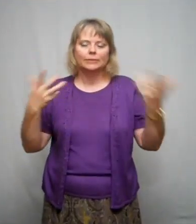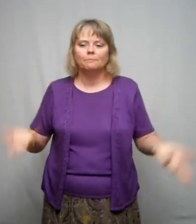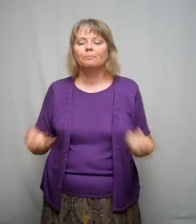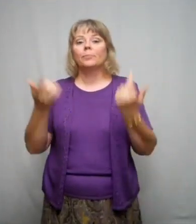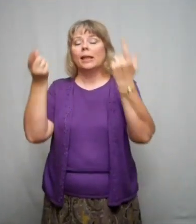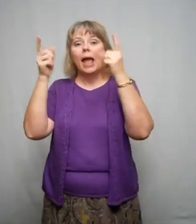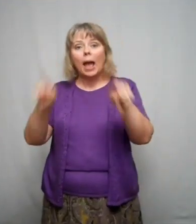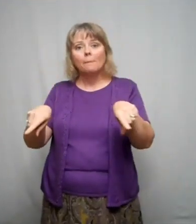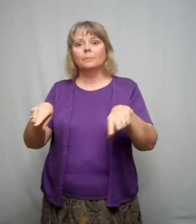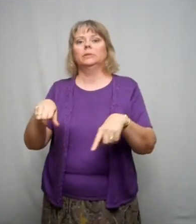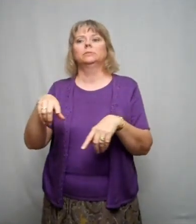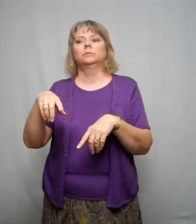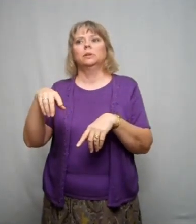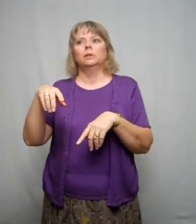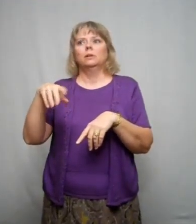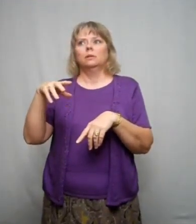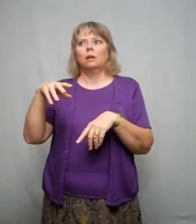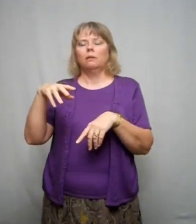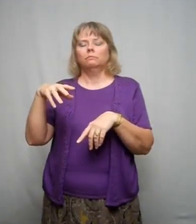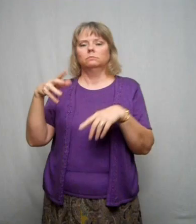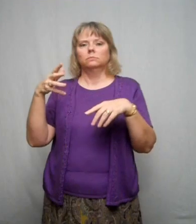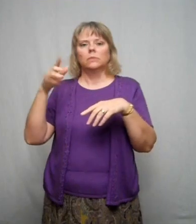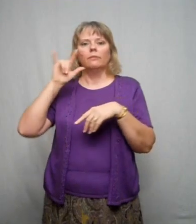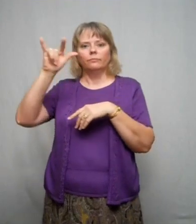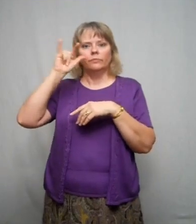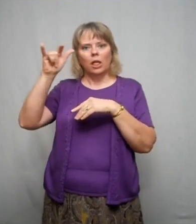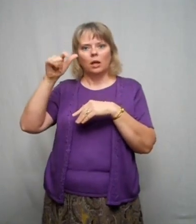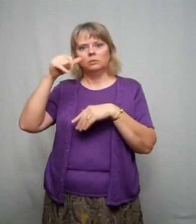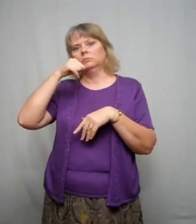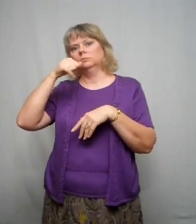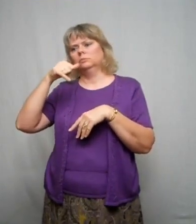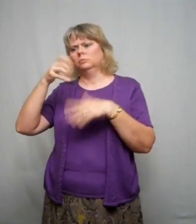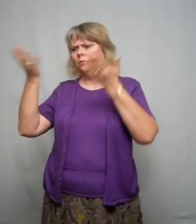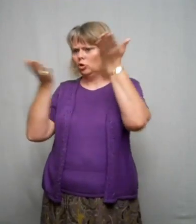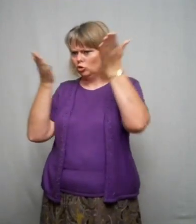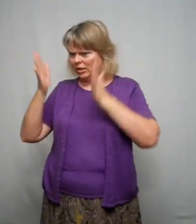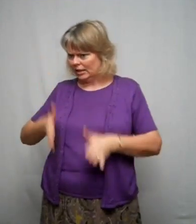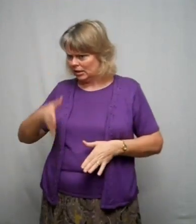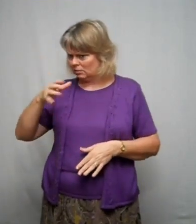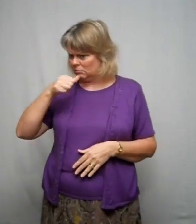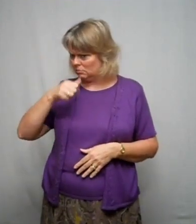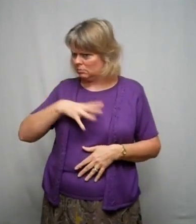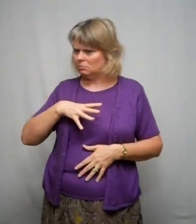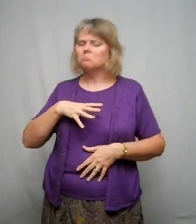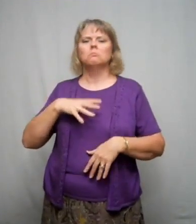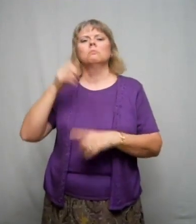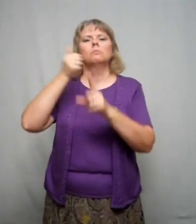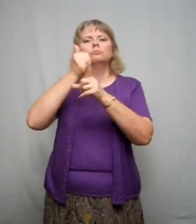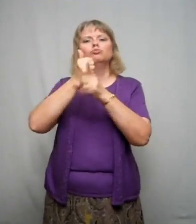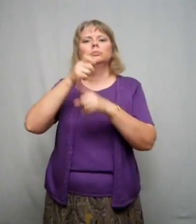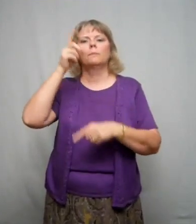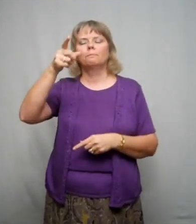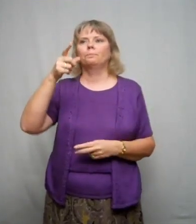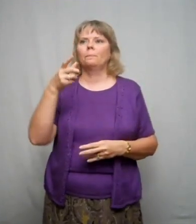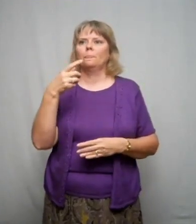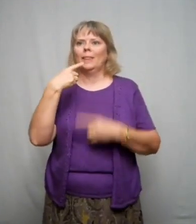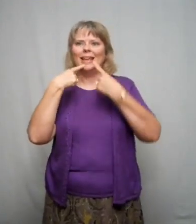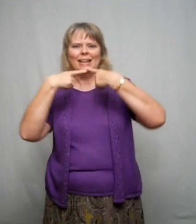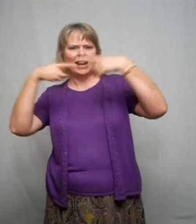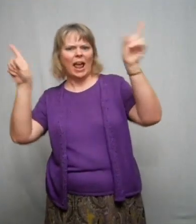just so happened that I heard an announcement from the flight attendant that was saying that there was some paperwork